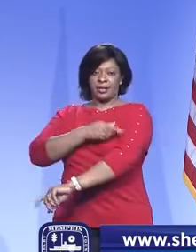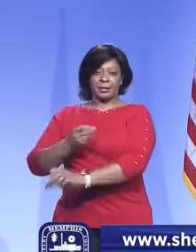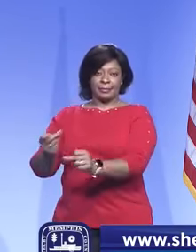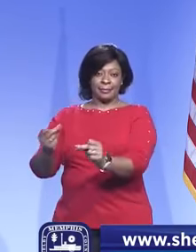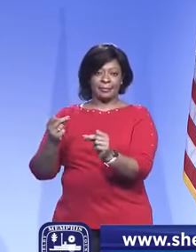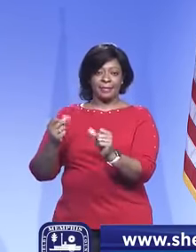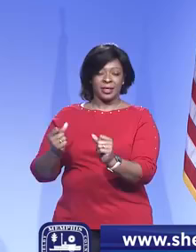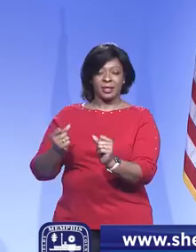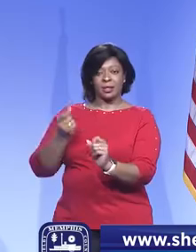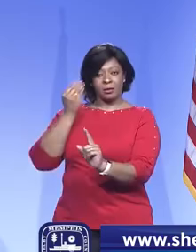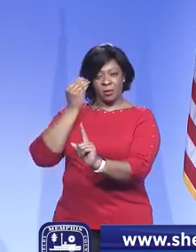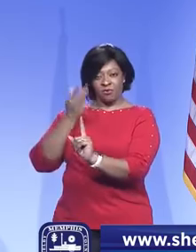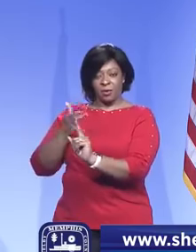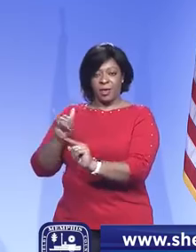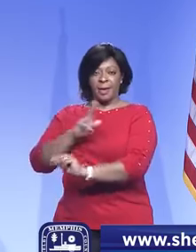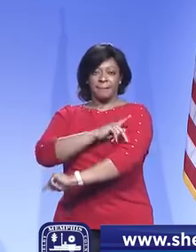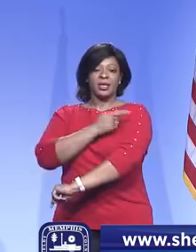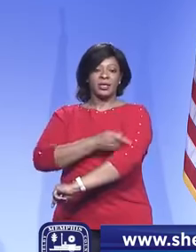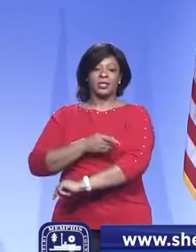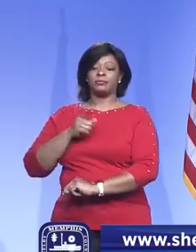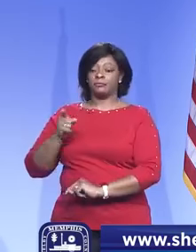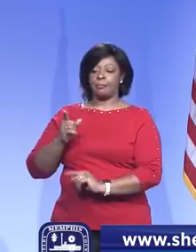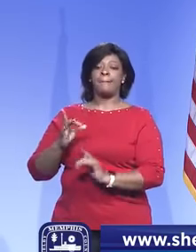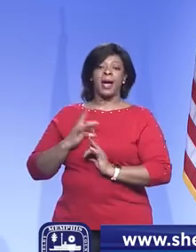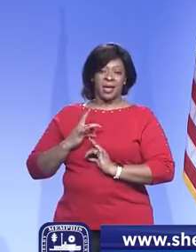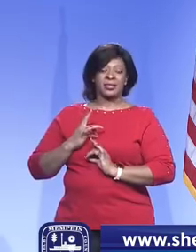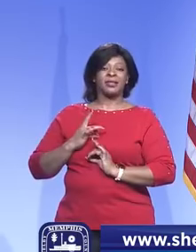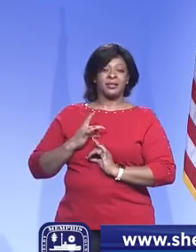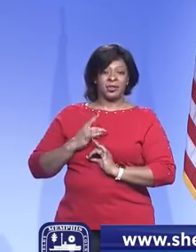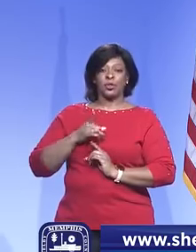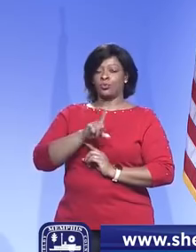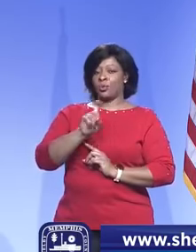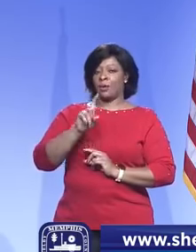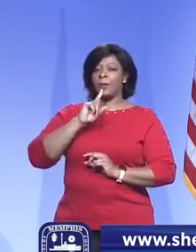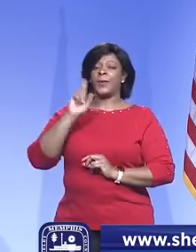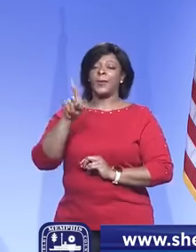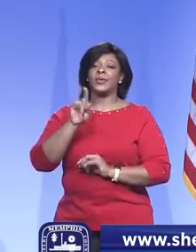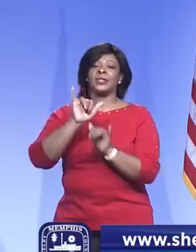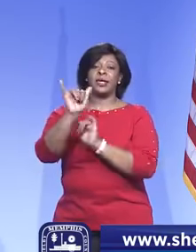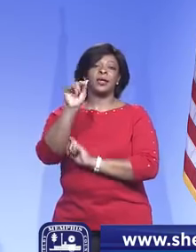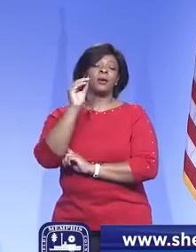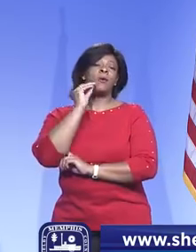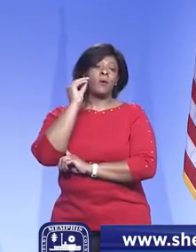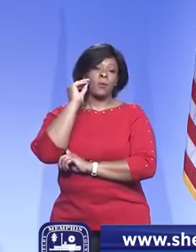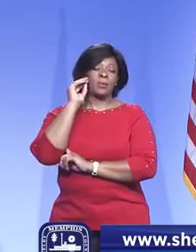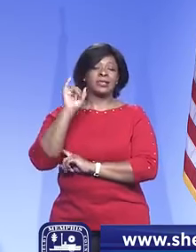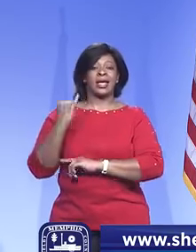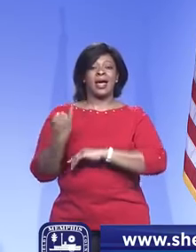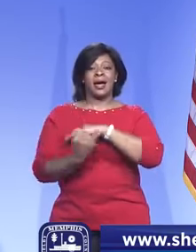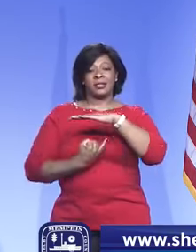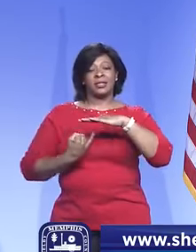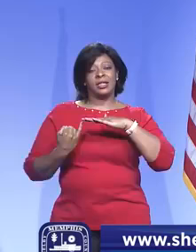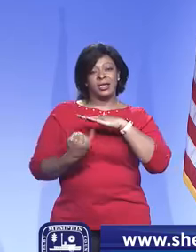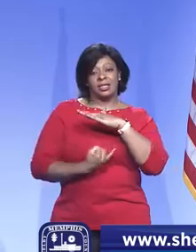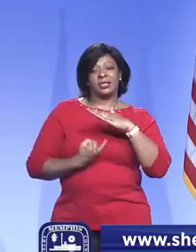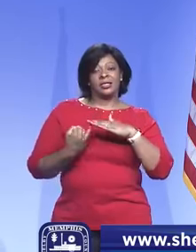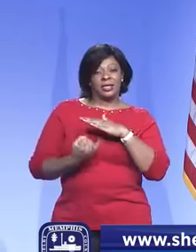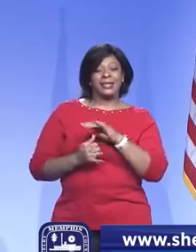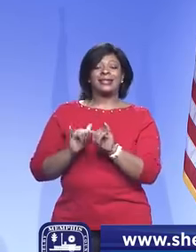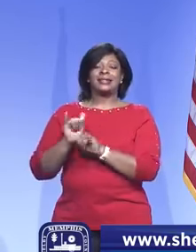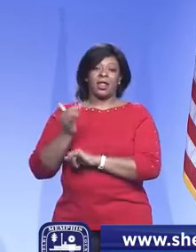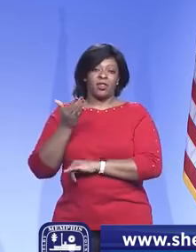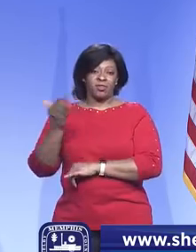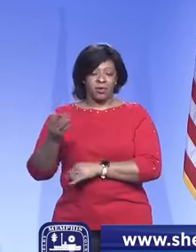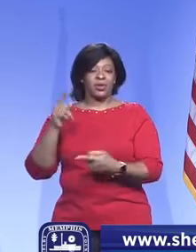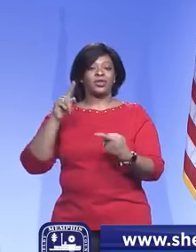and you inform that patient that you are positive, you need to go home, remain in isolation, stay